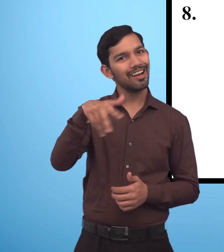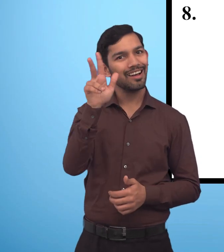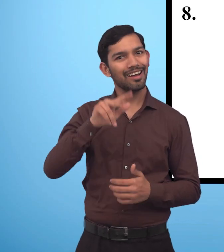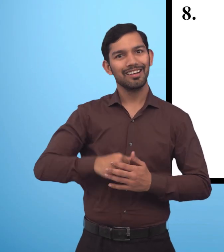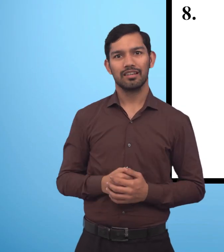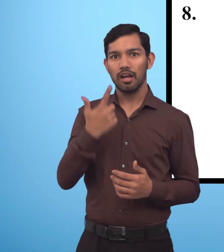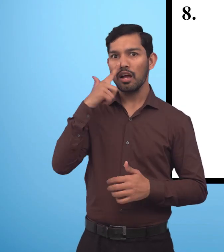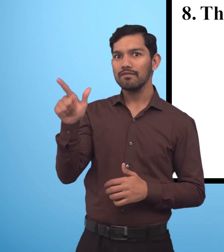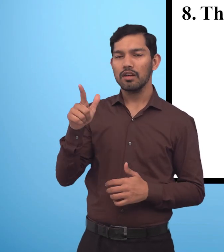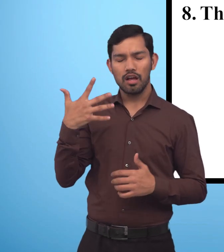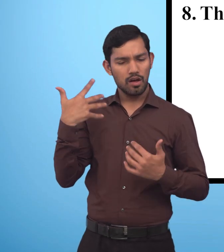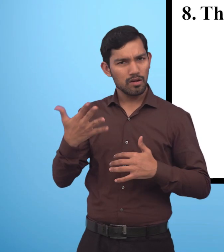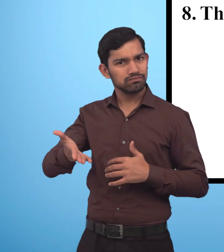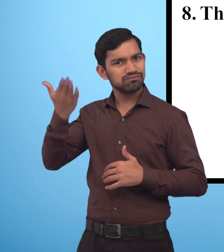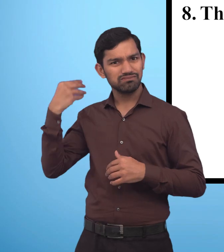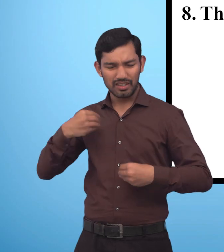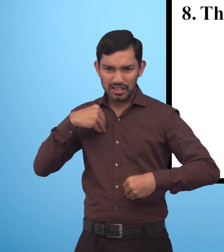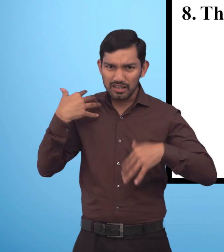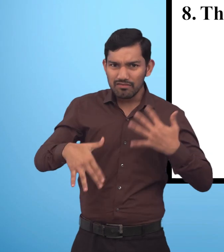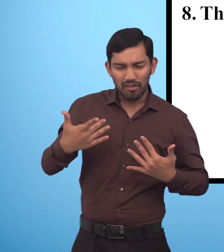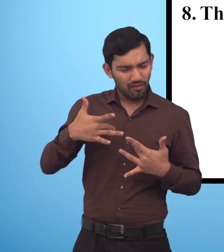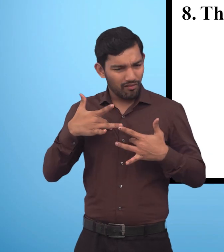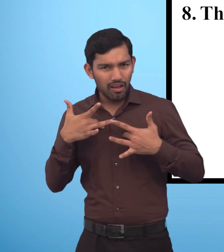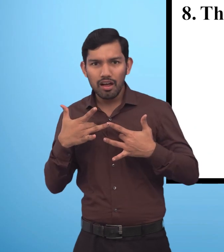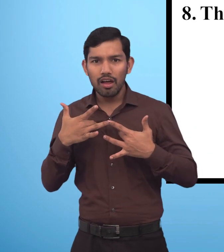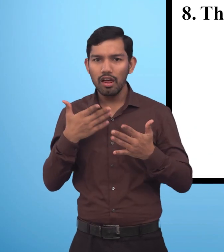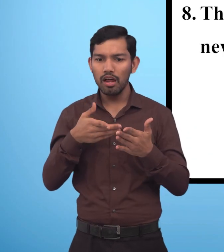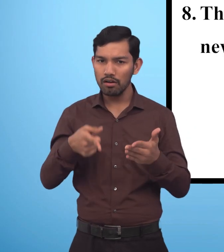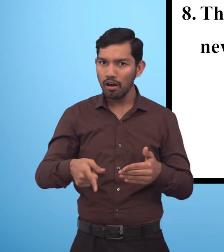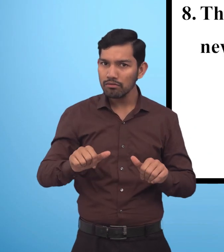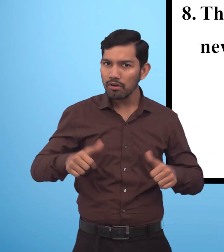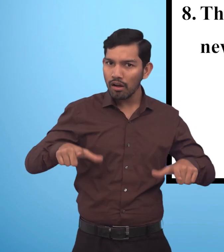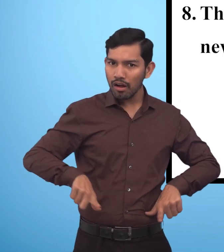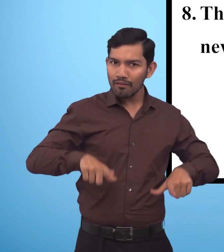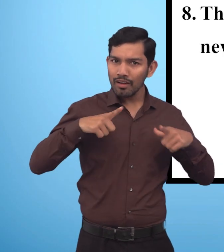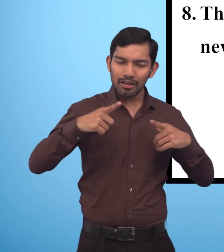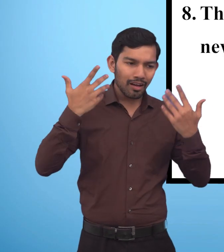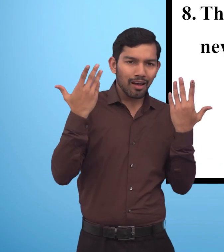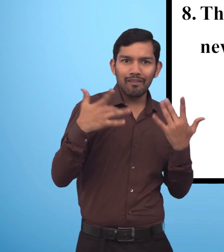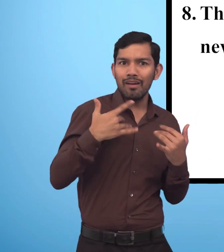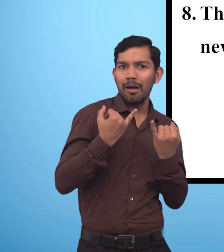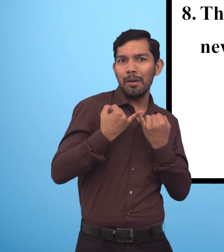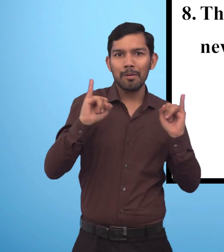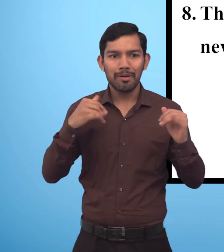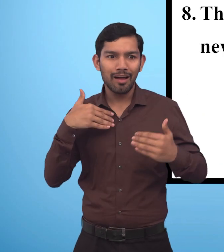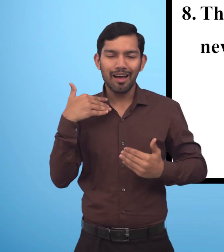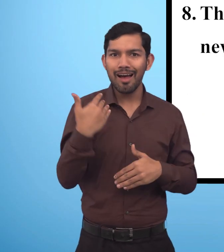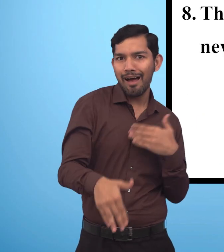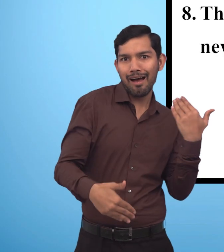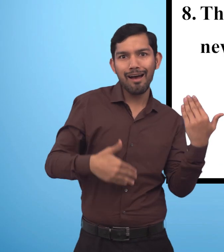8. The most important change for Ila was the new independence.